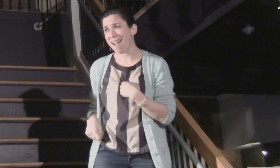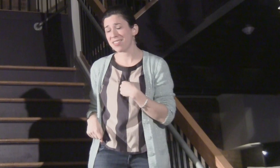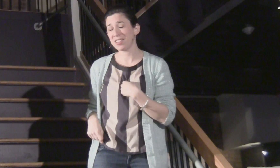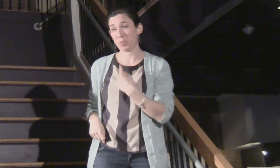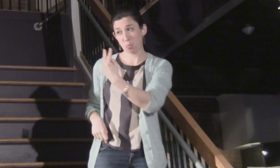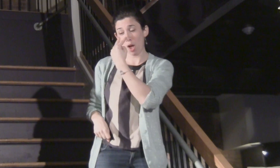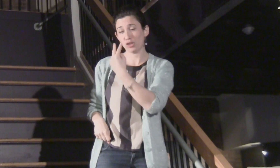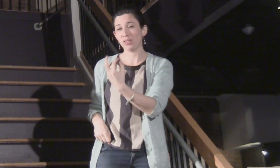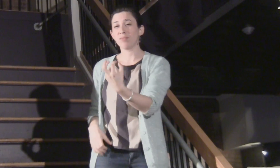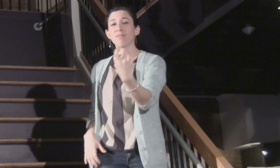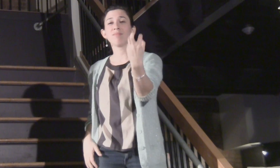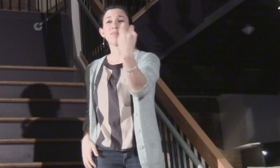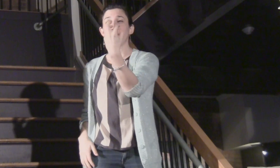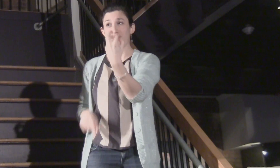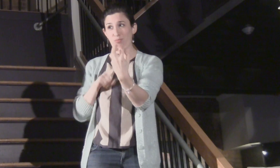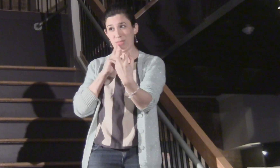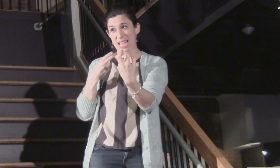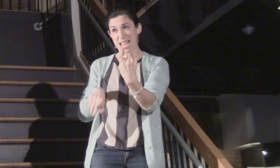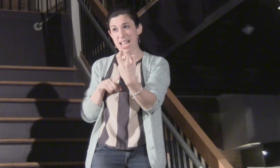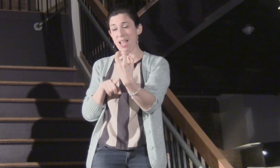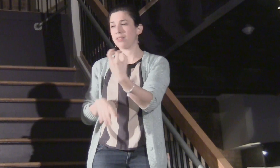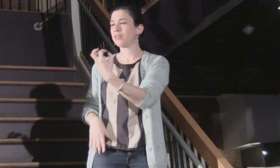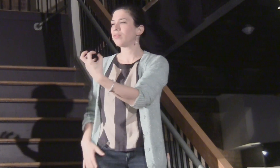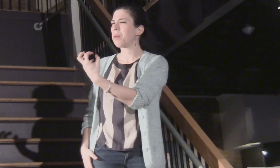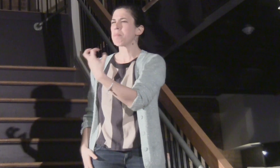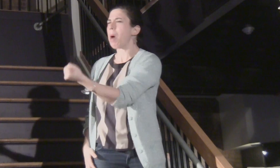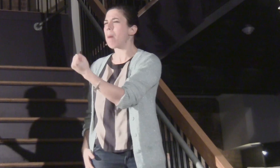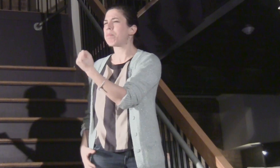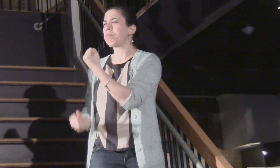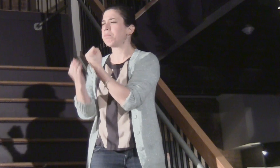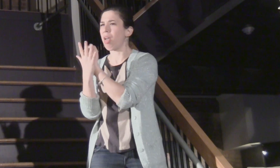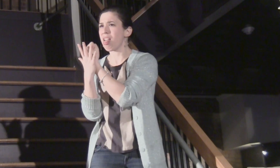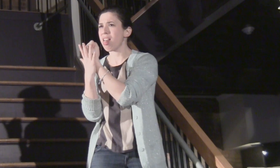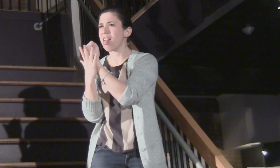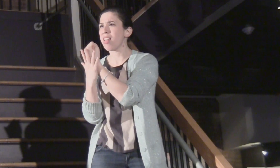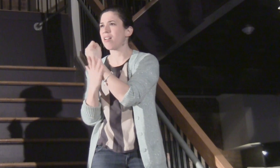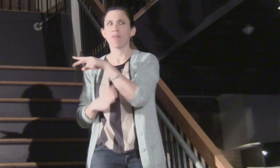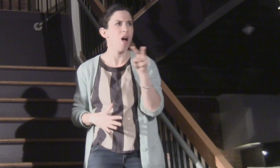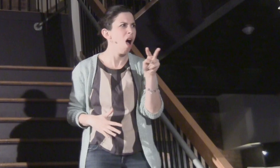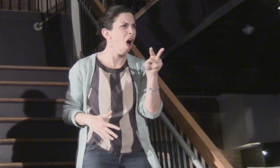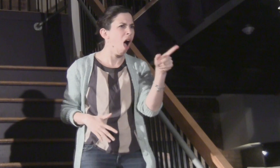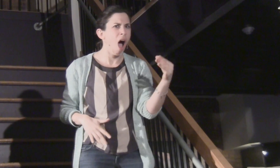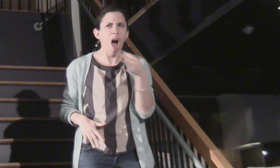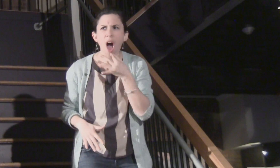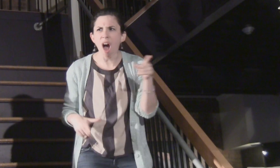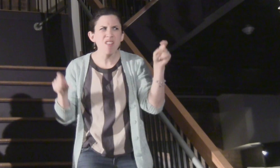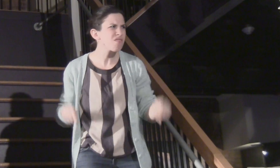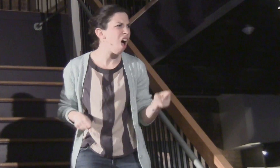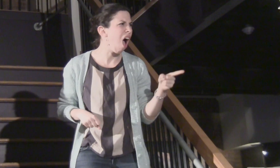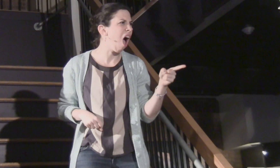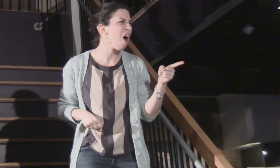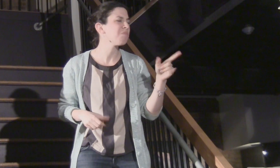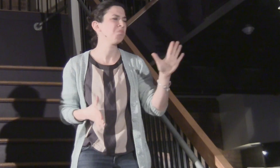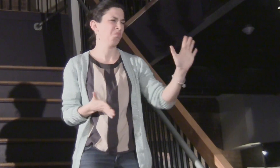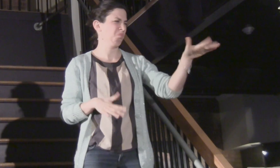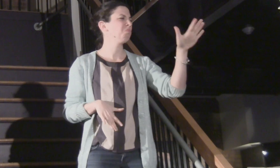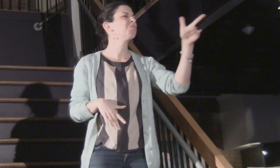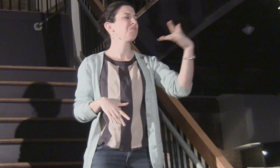says, yes, I can squish that. Watch that. And he picked up the egg and squished it. And it squished out between his fingers. And the goblin was